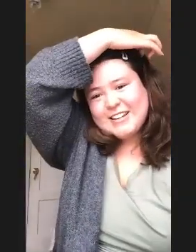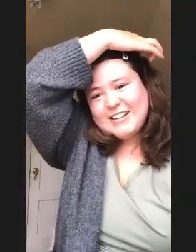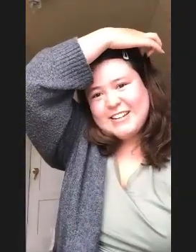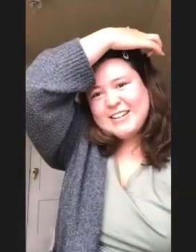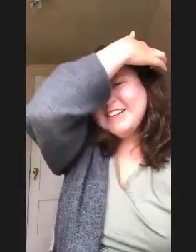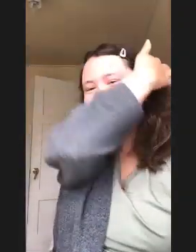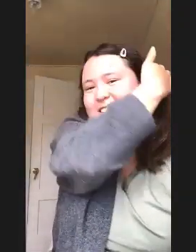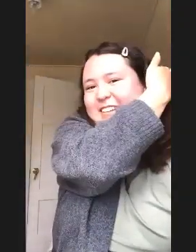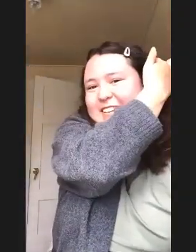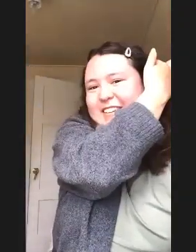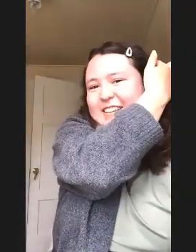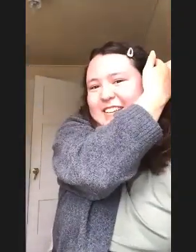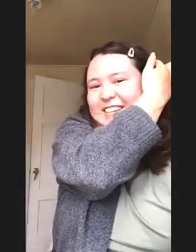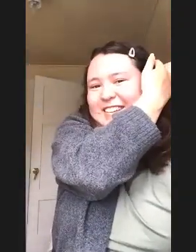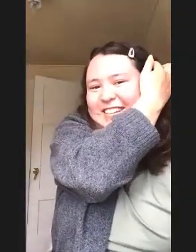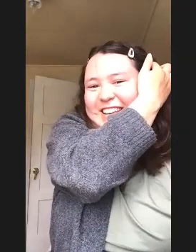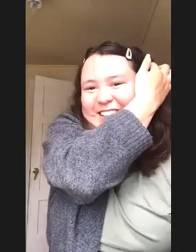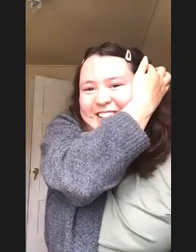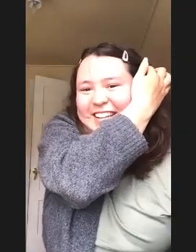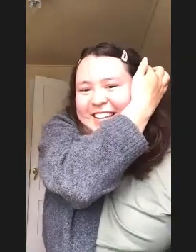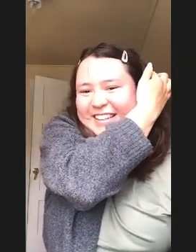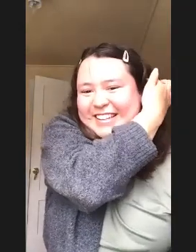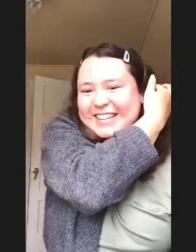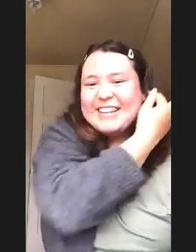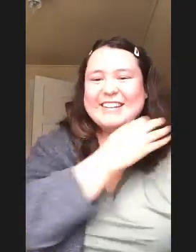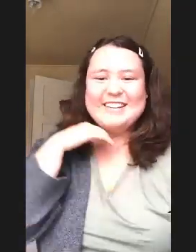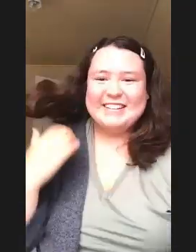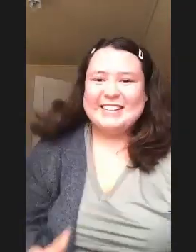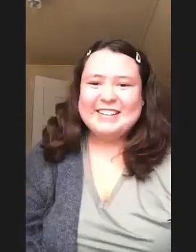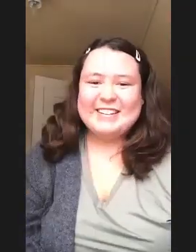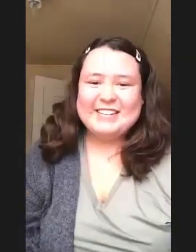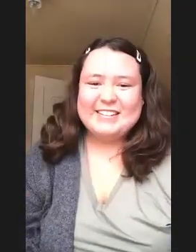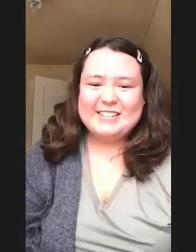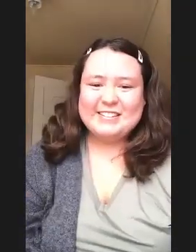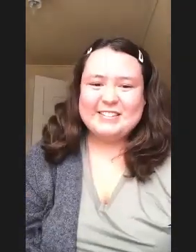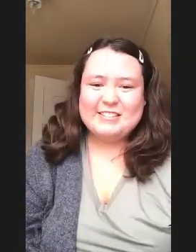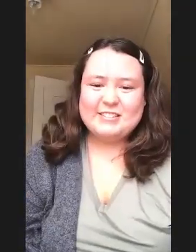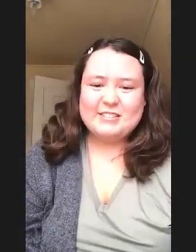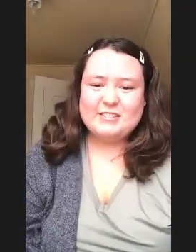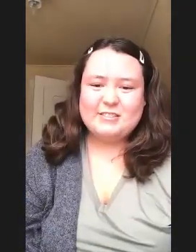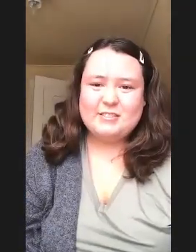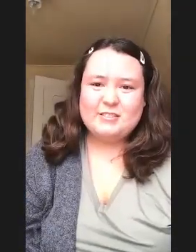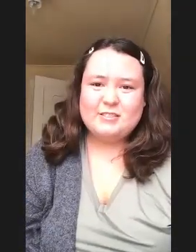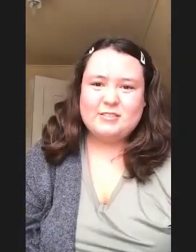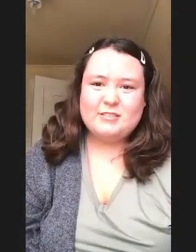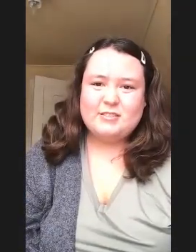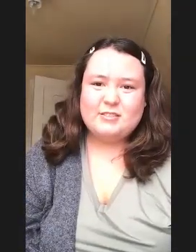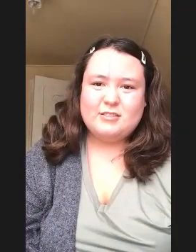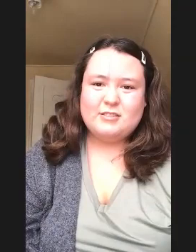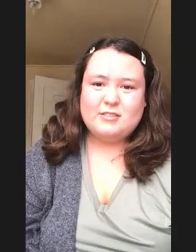have your own kids, so you wouldn't too much. Um, hmm. Does everybody